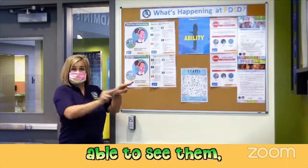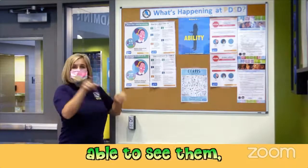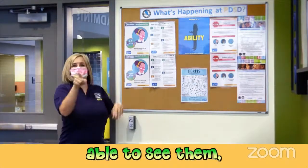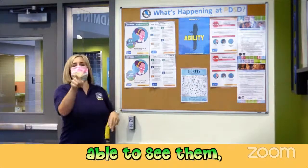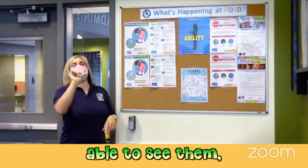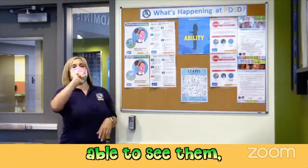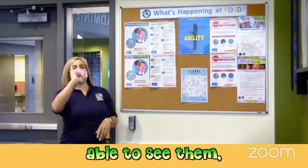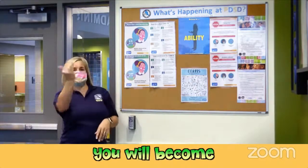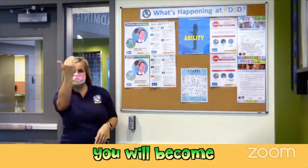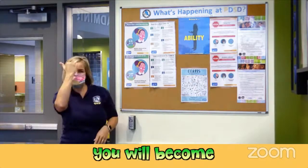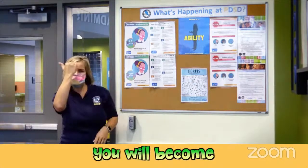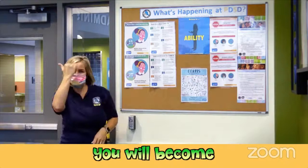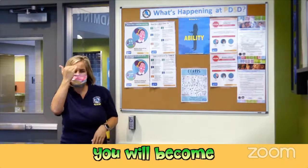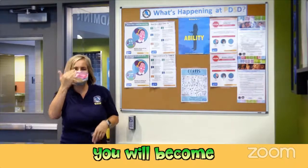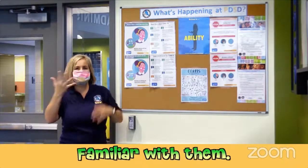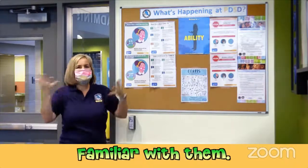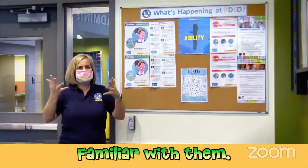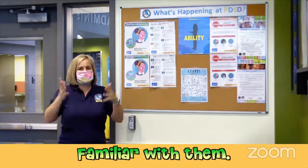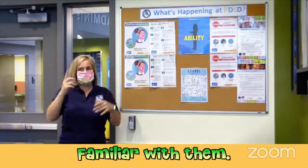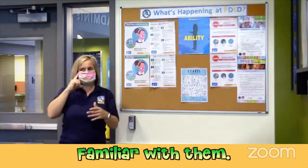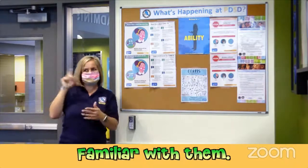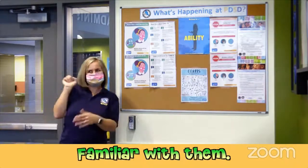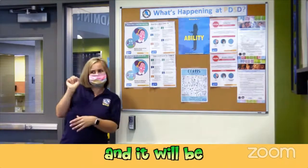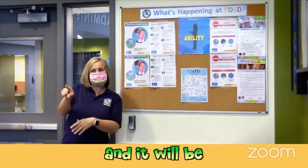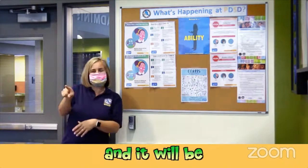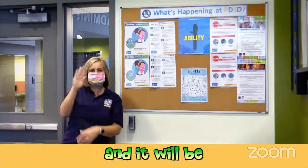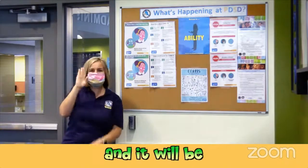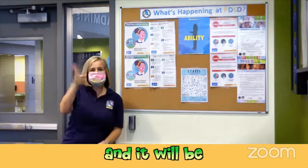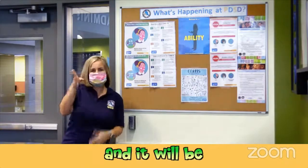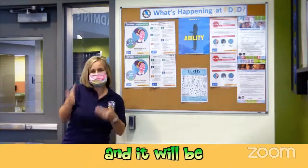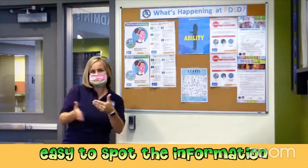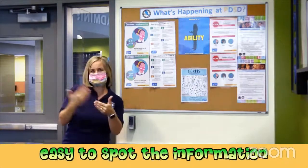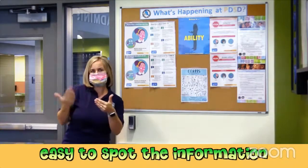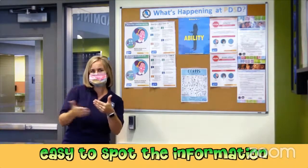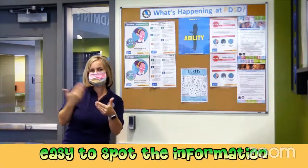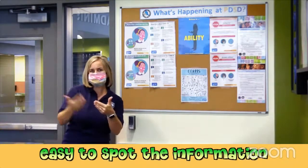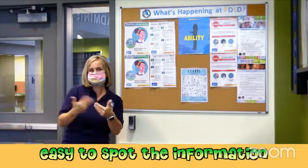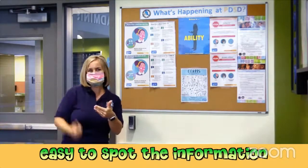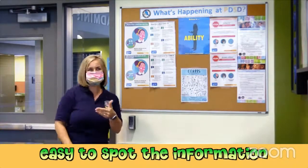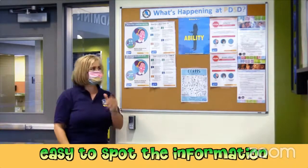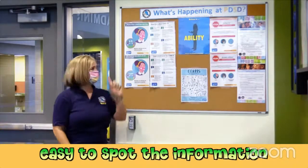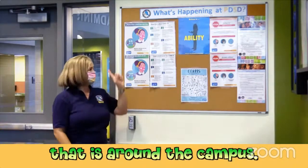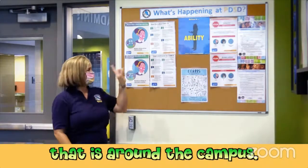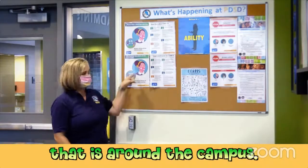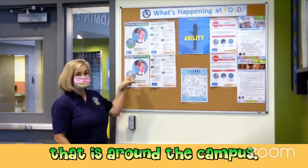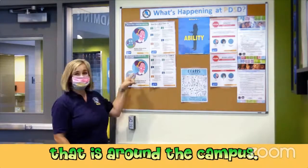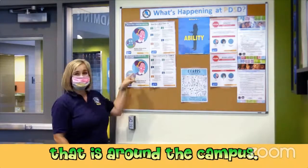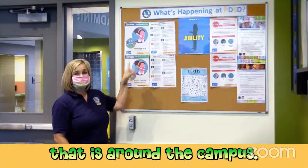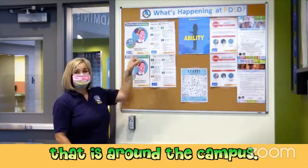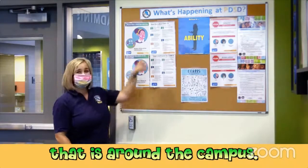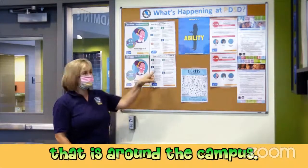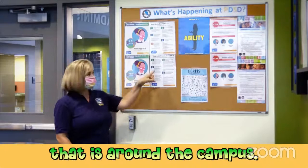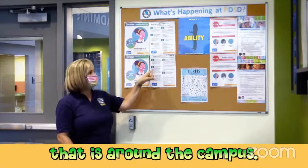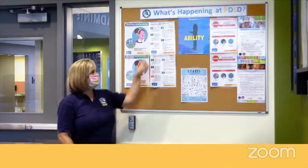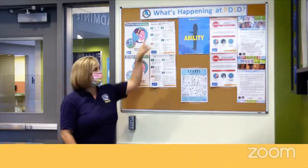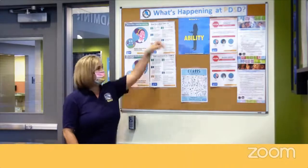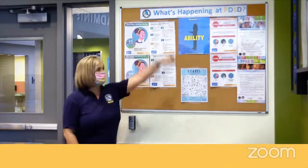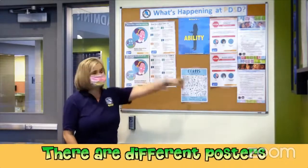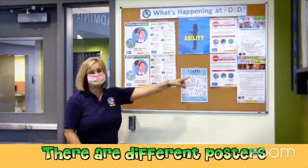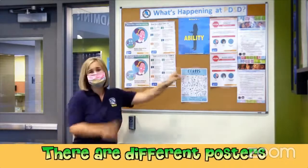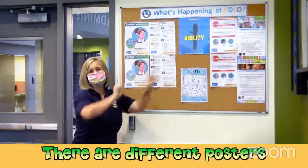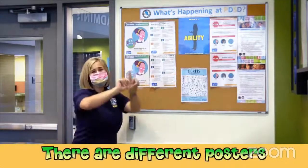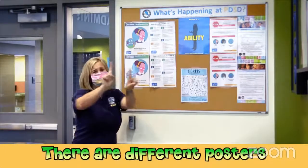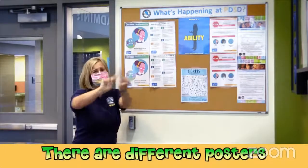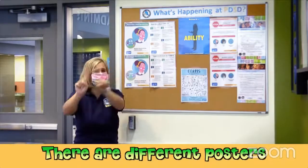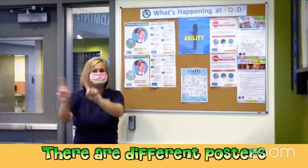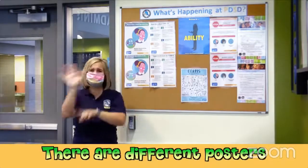you're able to see them, you will become familiar with them, and it will be easy to spot the information that is around the campus.